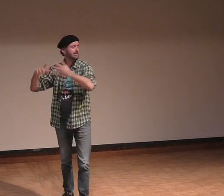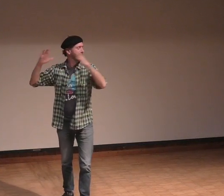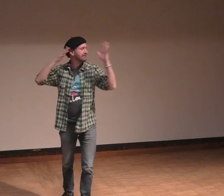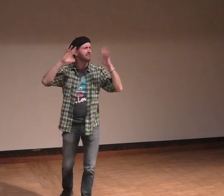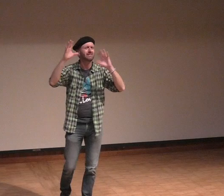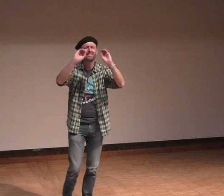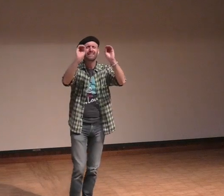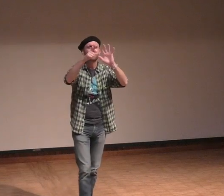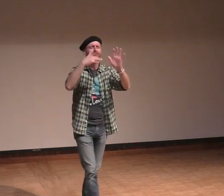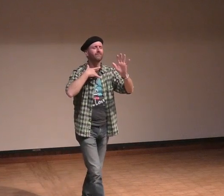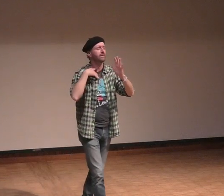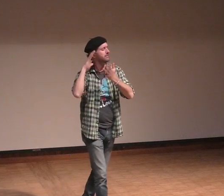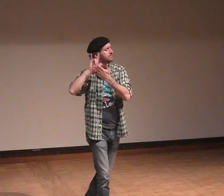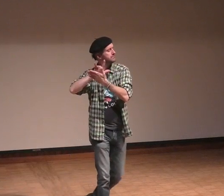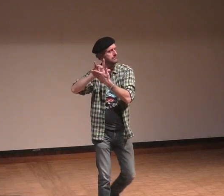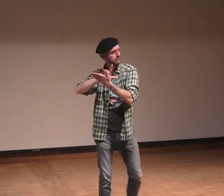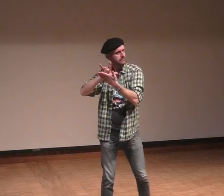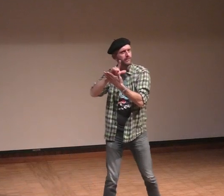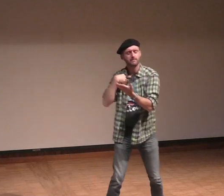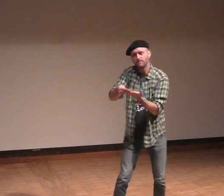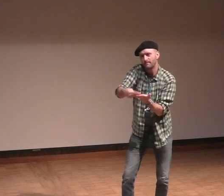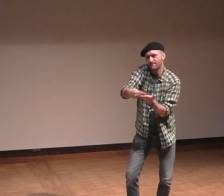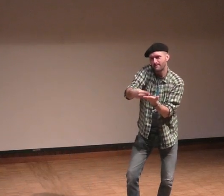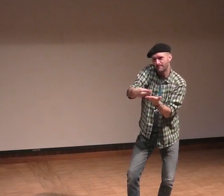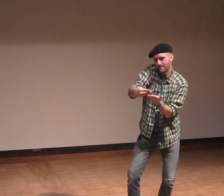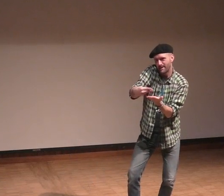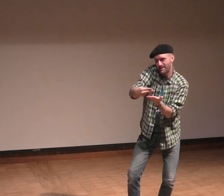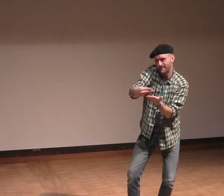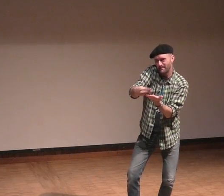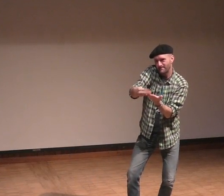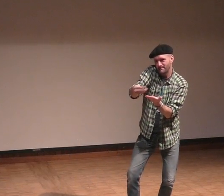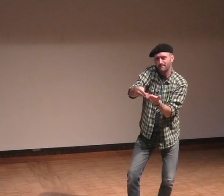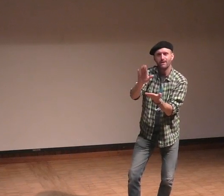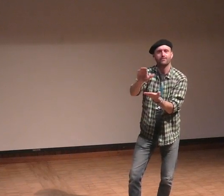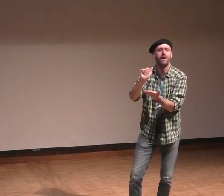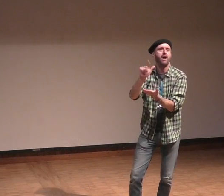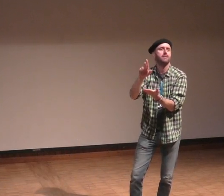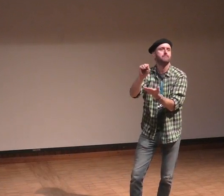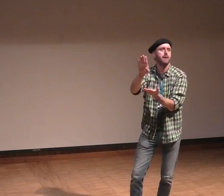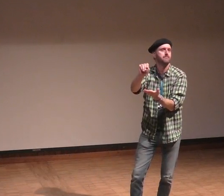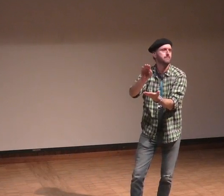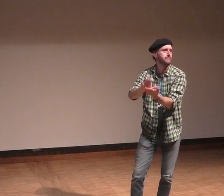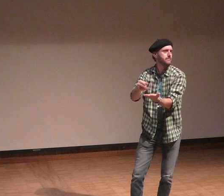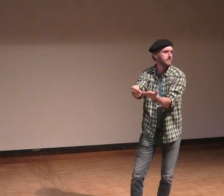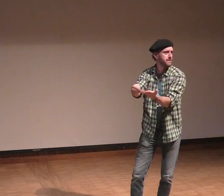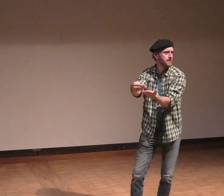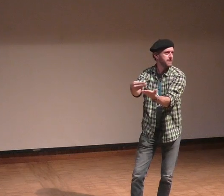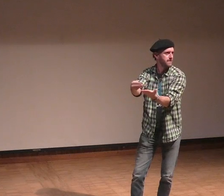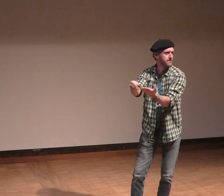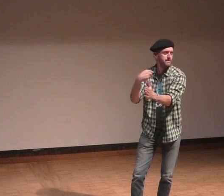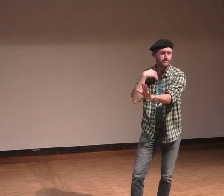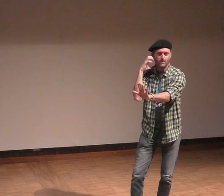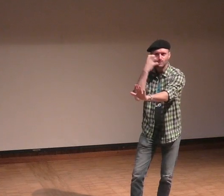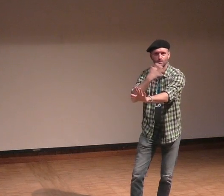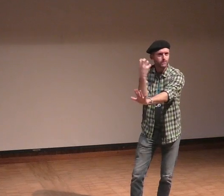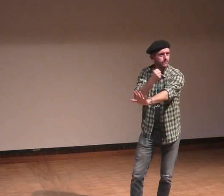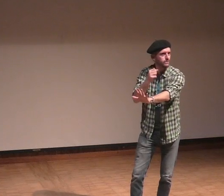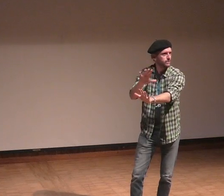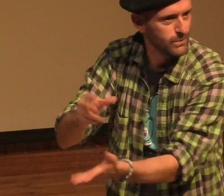out that's not garbled up. They just are in love with that person. They might buy every CD, every album the person puts out.